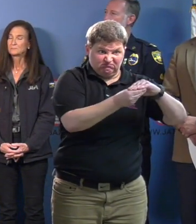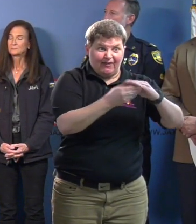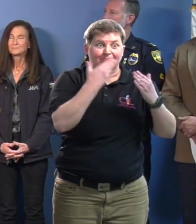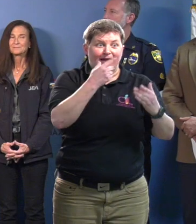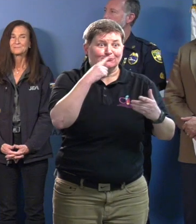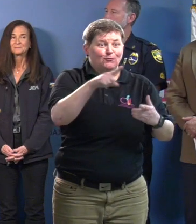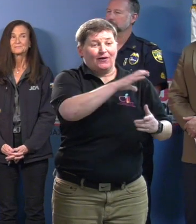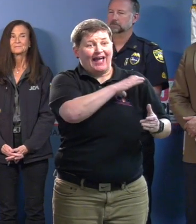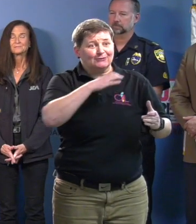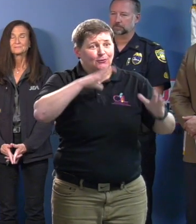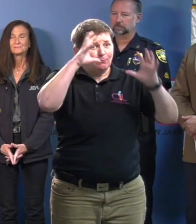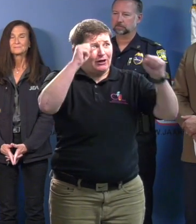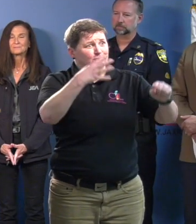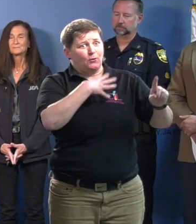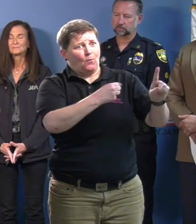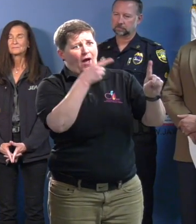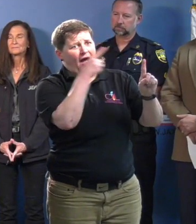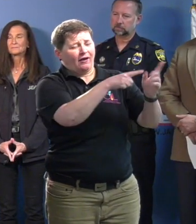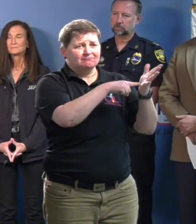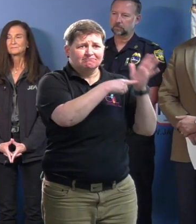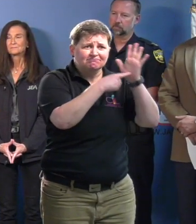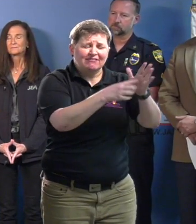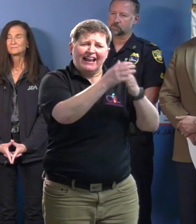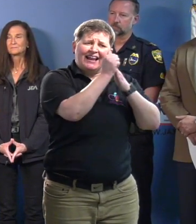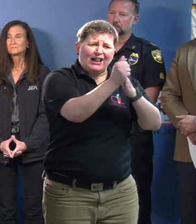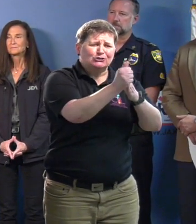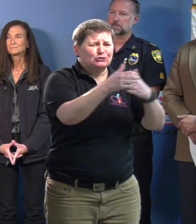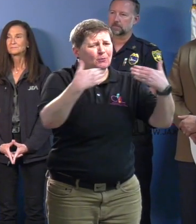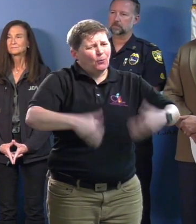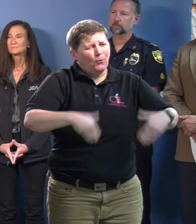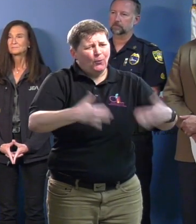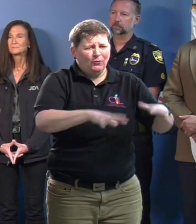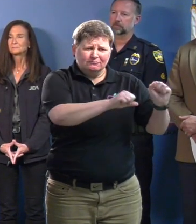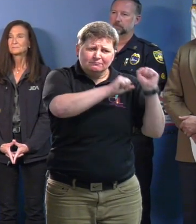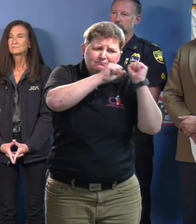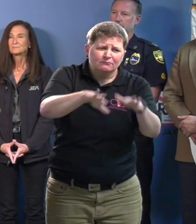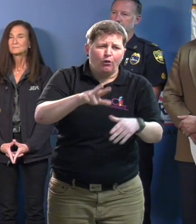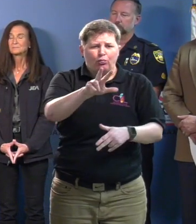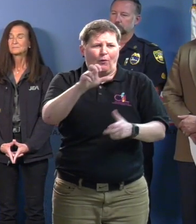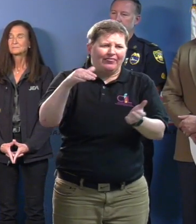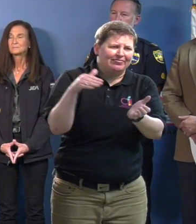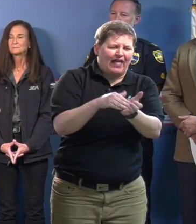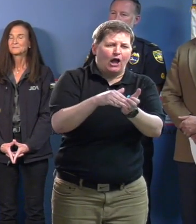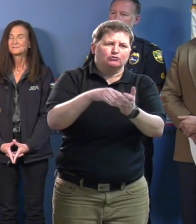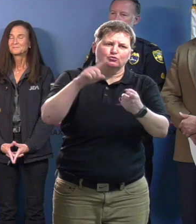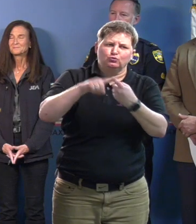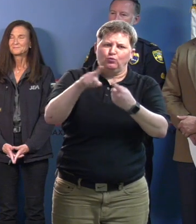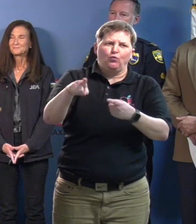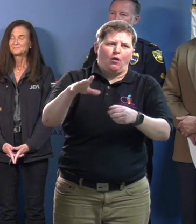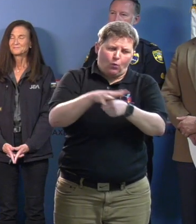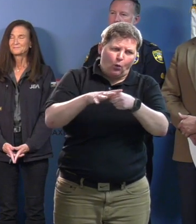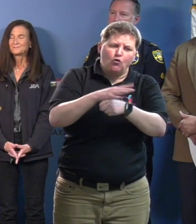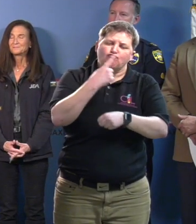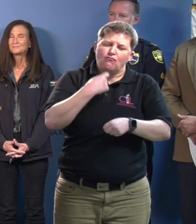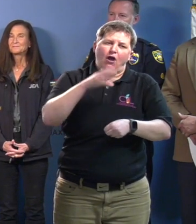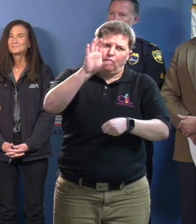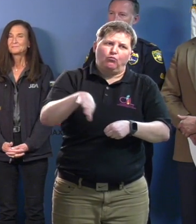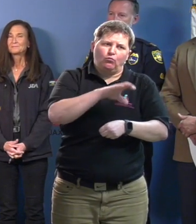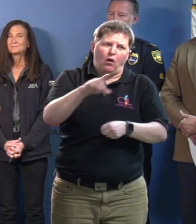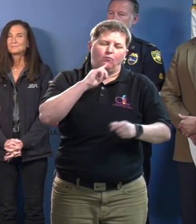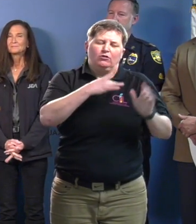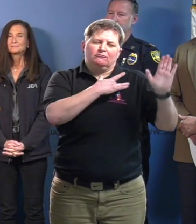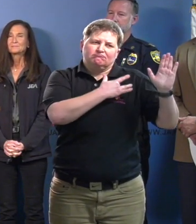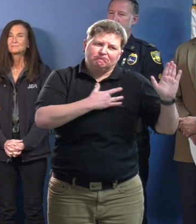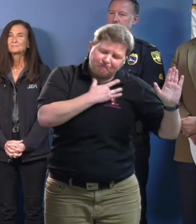we have sent $300,000 to the local Red Cross, and we really appreciate his heart for the city.